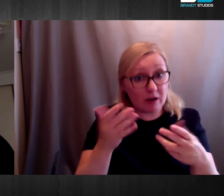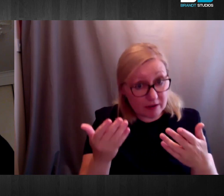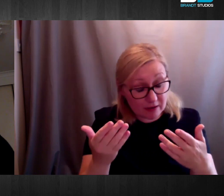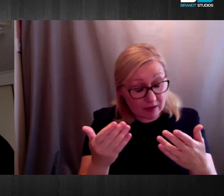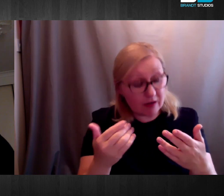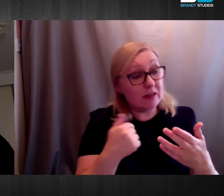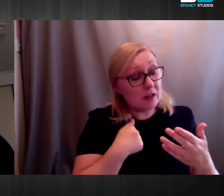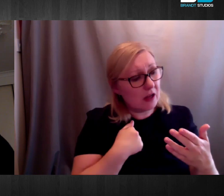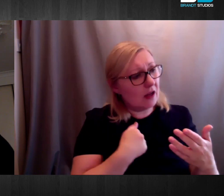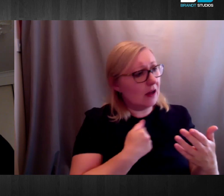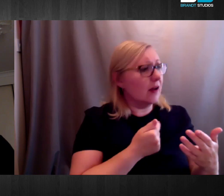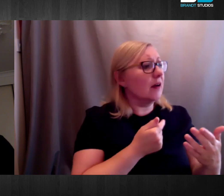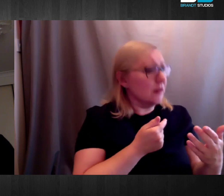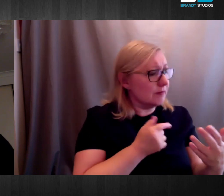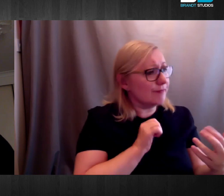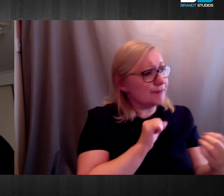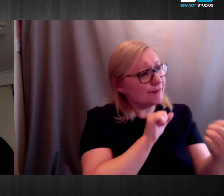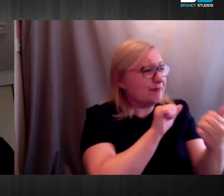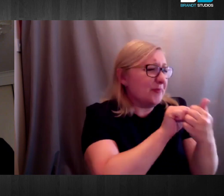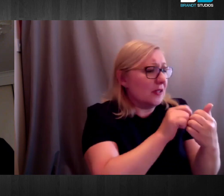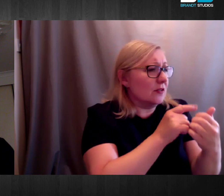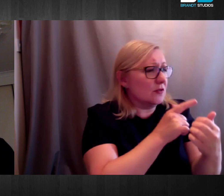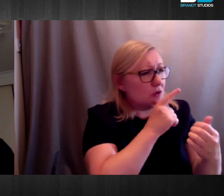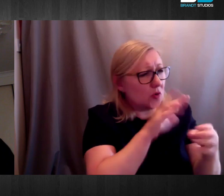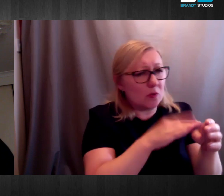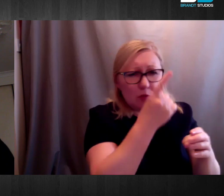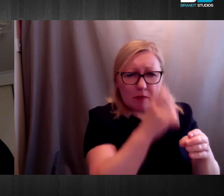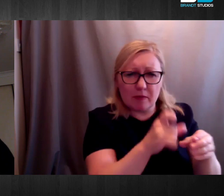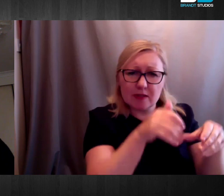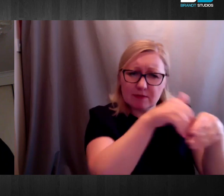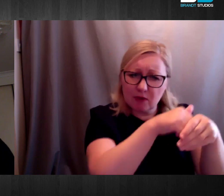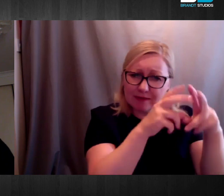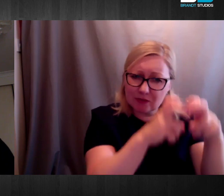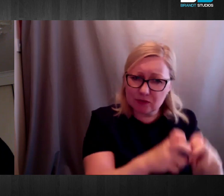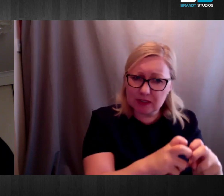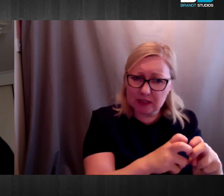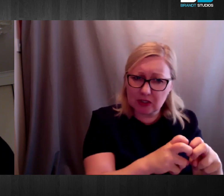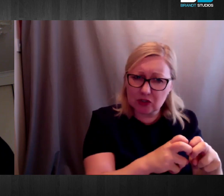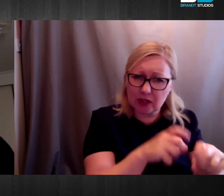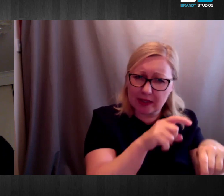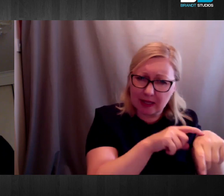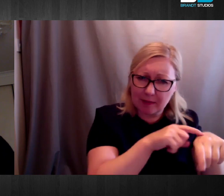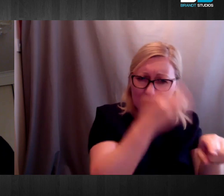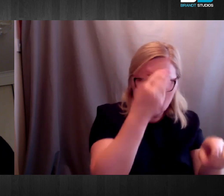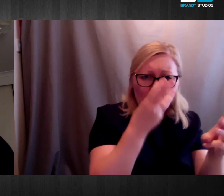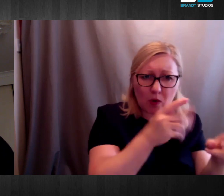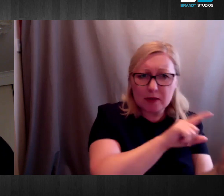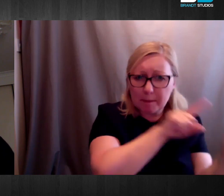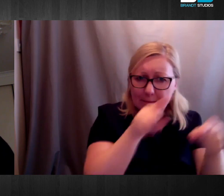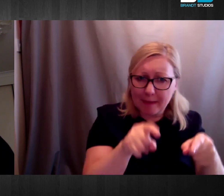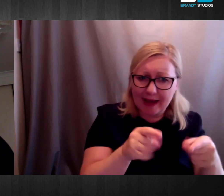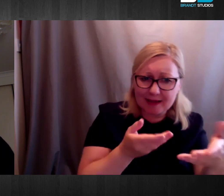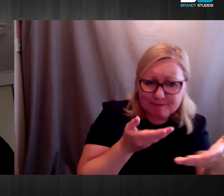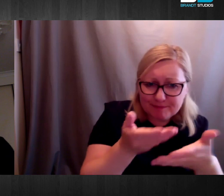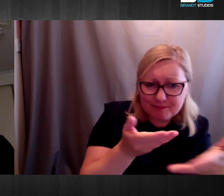to come back and talk to a group of people about some, important issues that, everyone's been